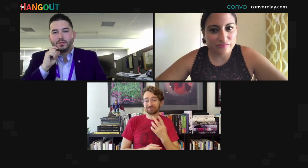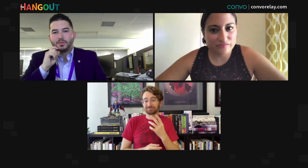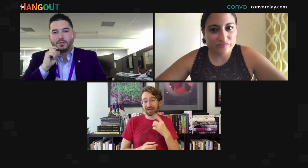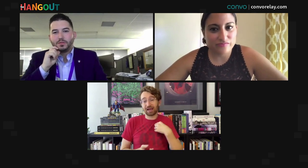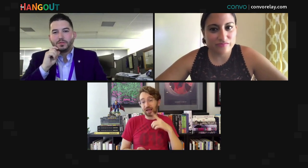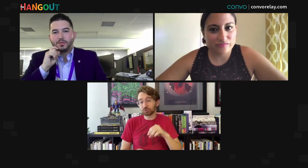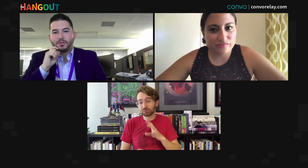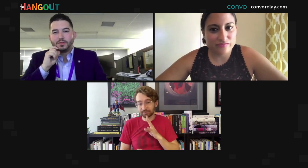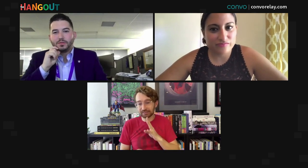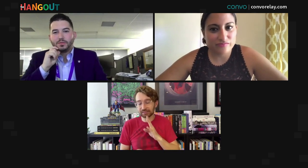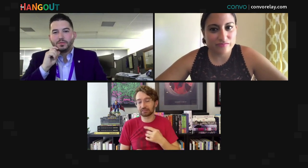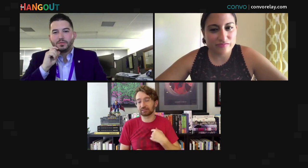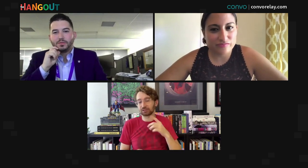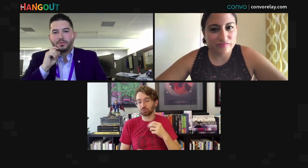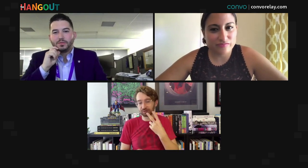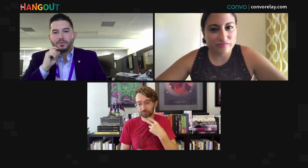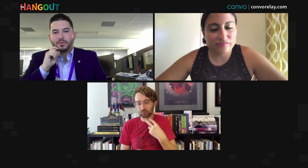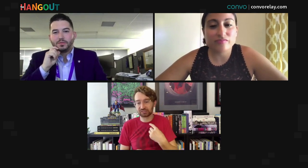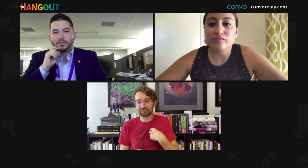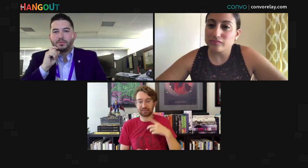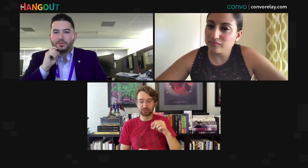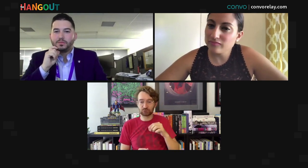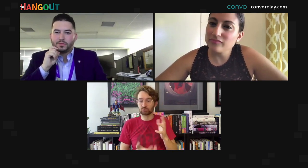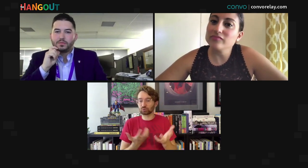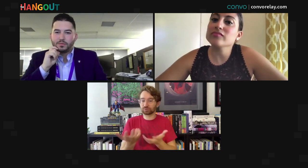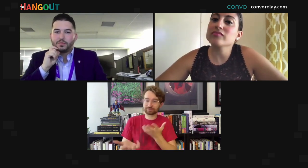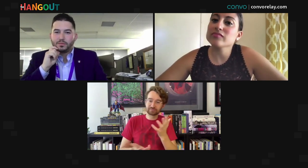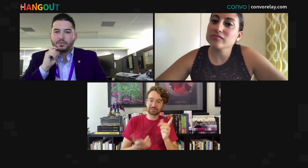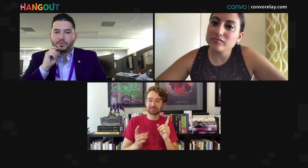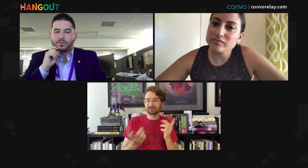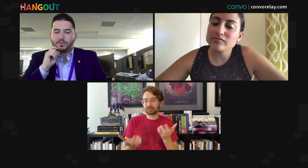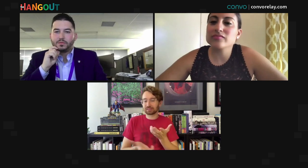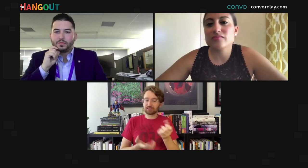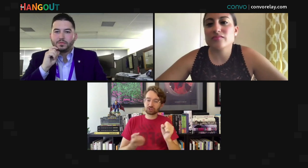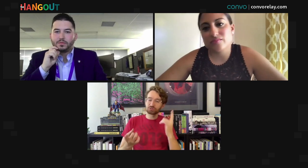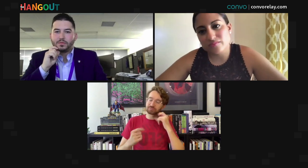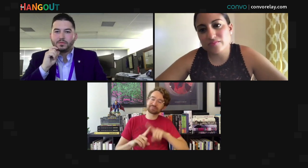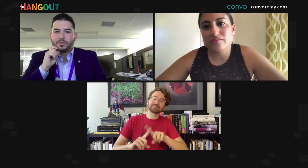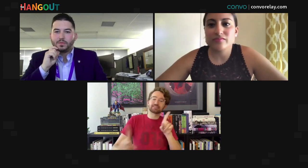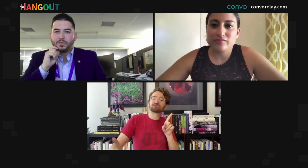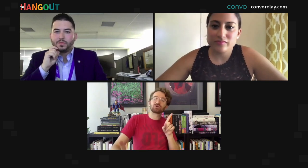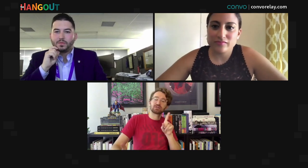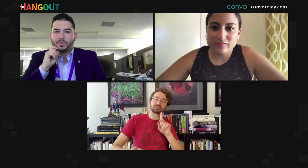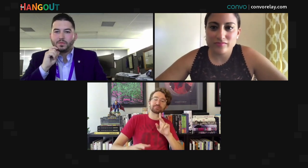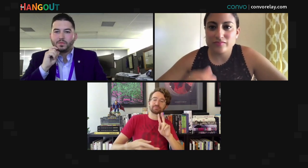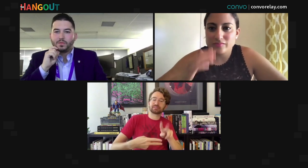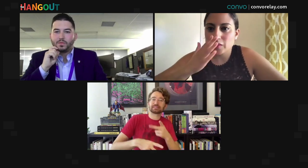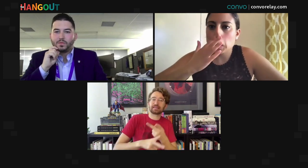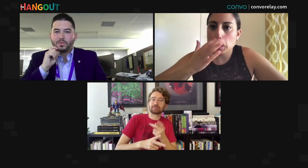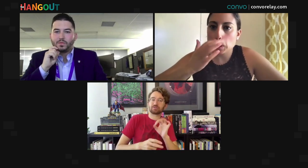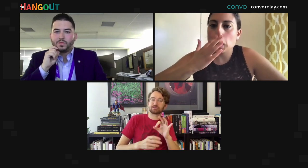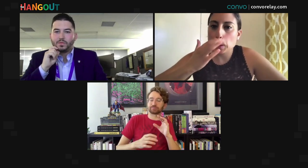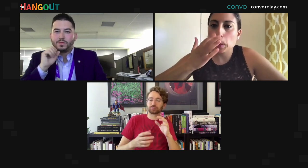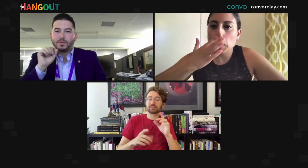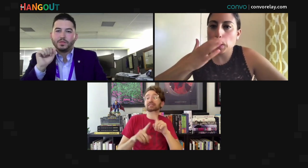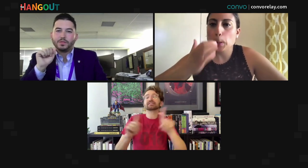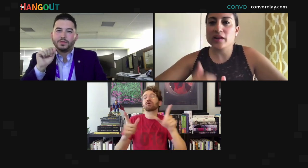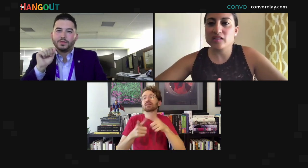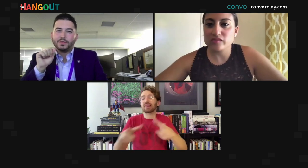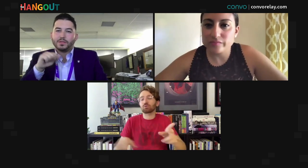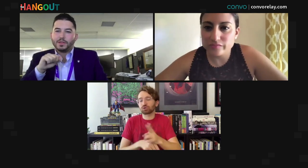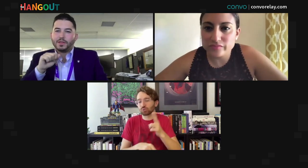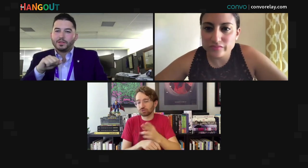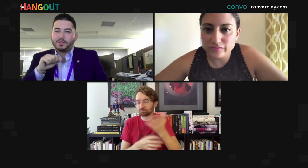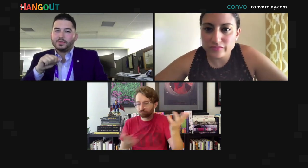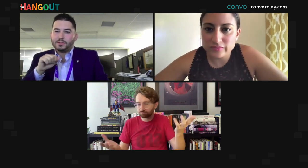of environment. And I do speak. However, it's just been a different experience. It's